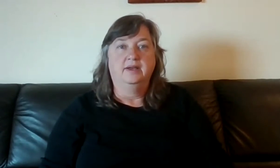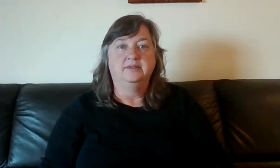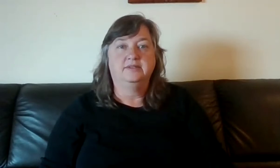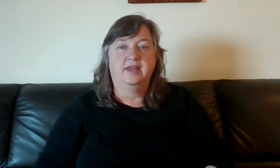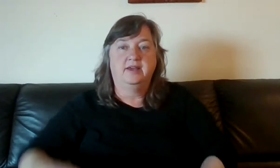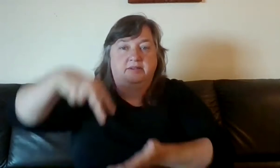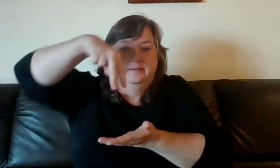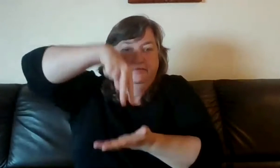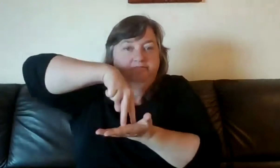Stand.